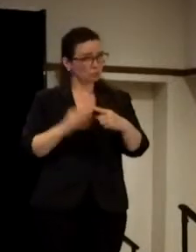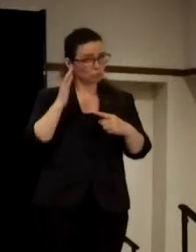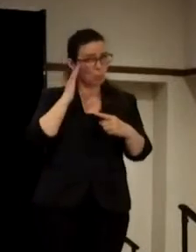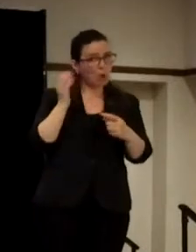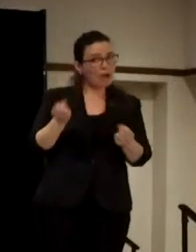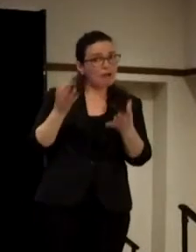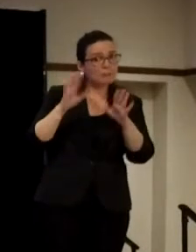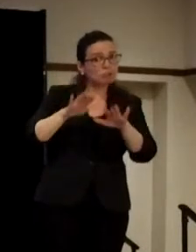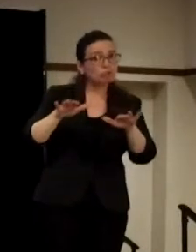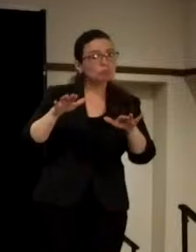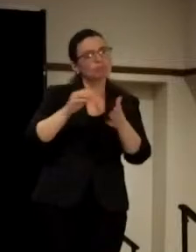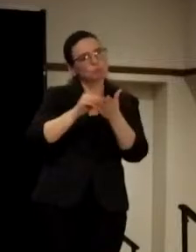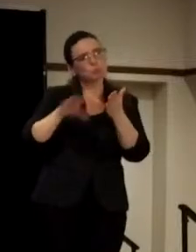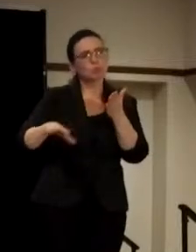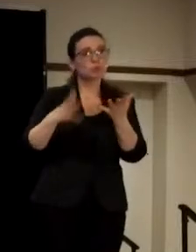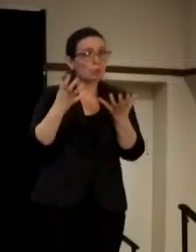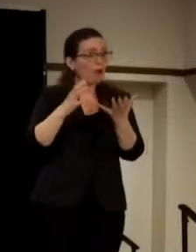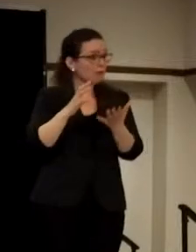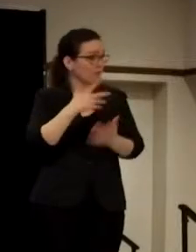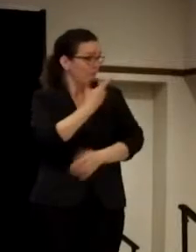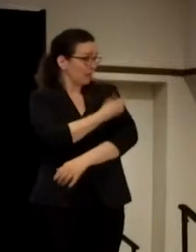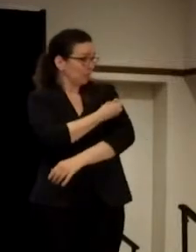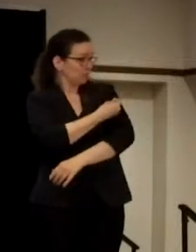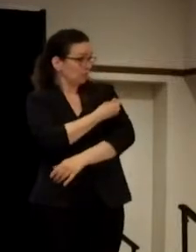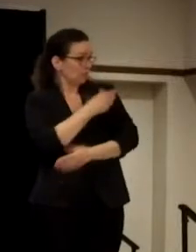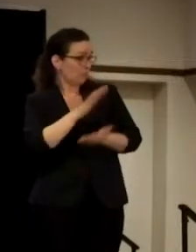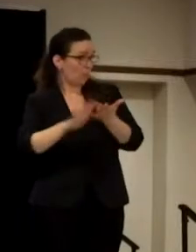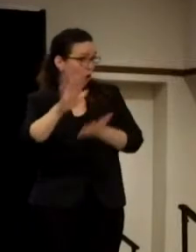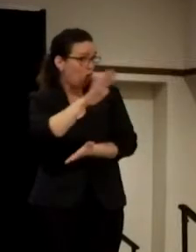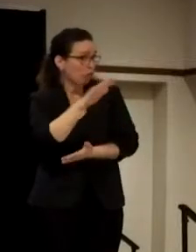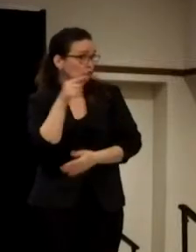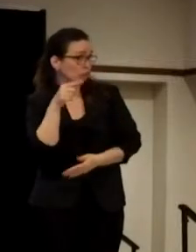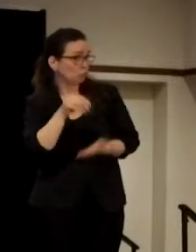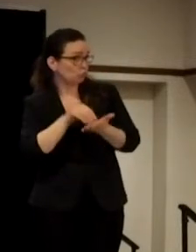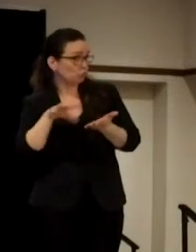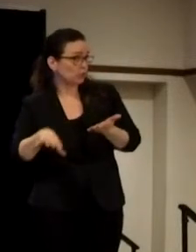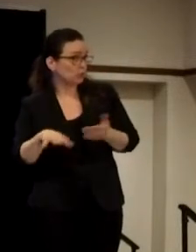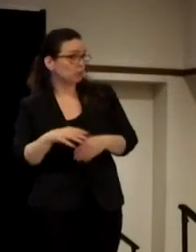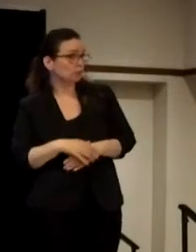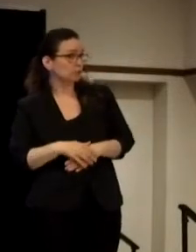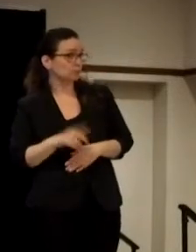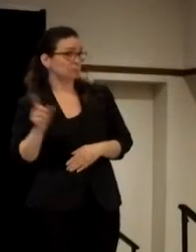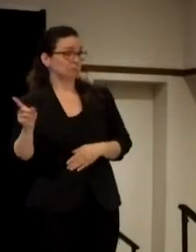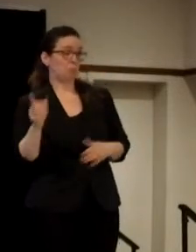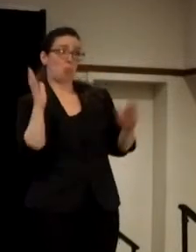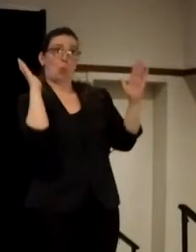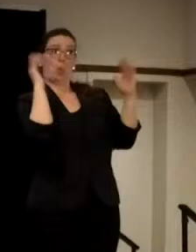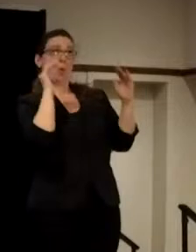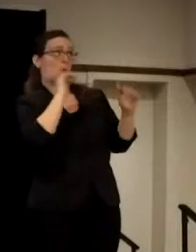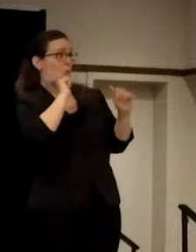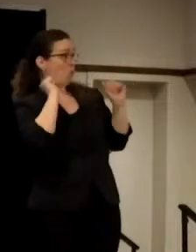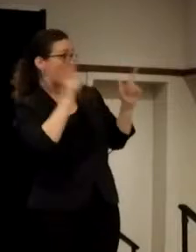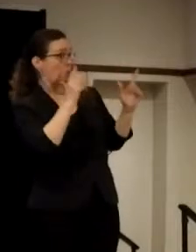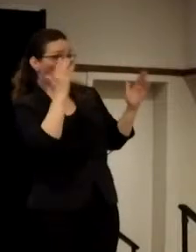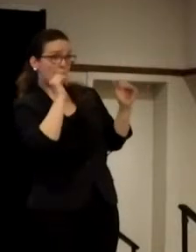about your on-campus activities that you normally have,